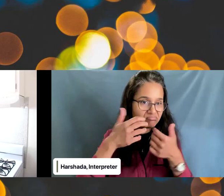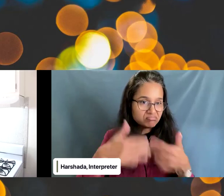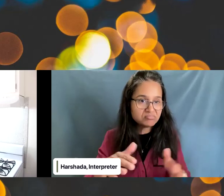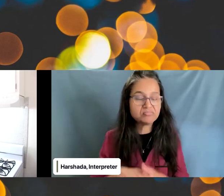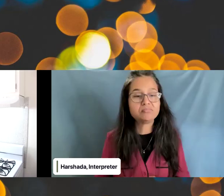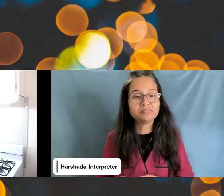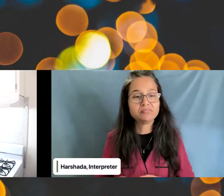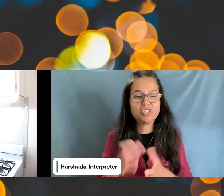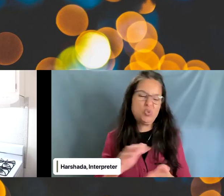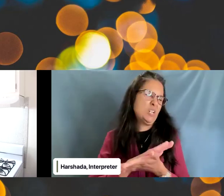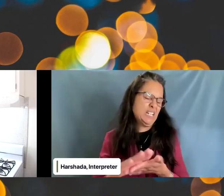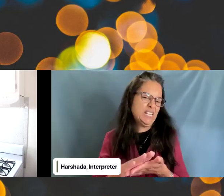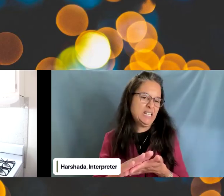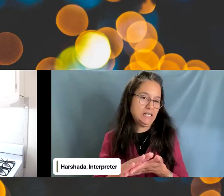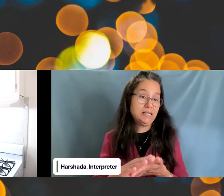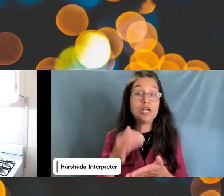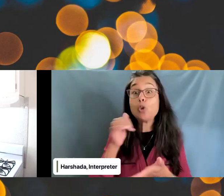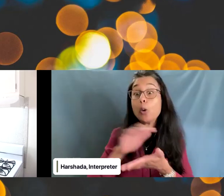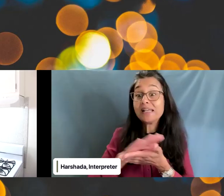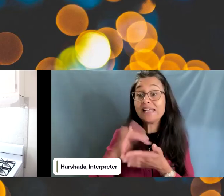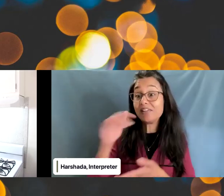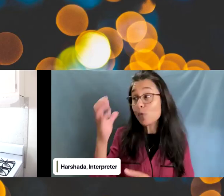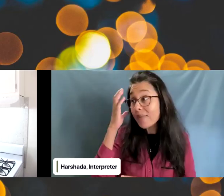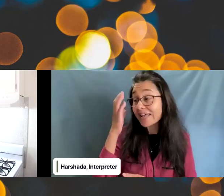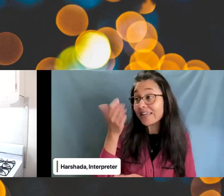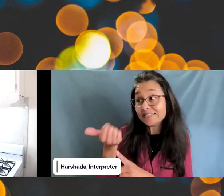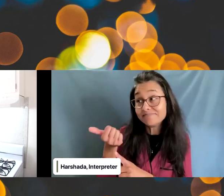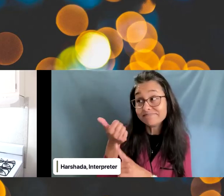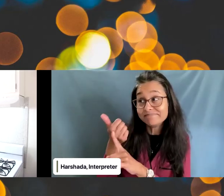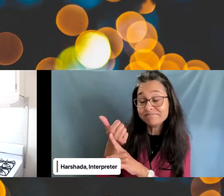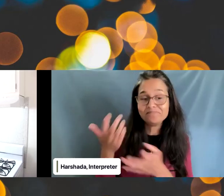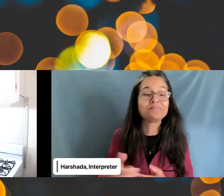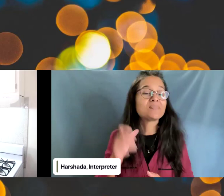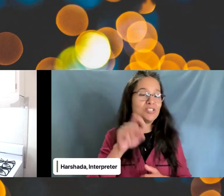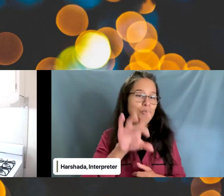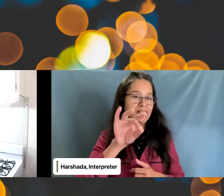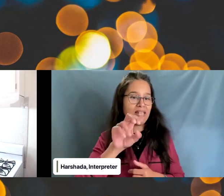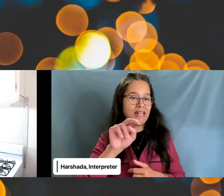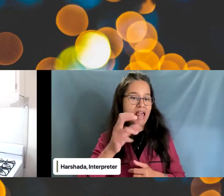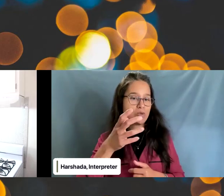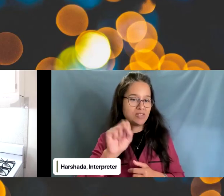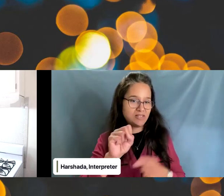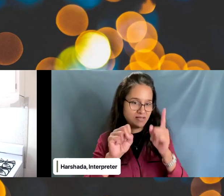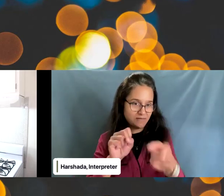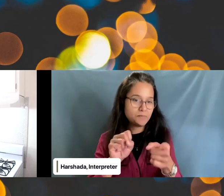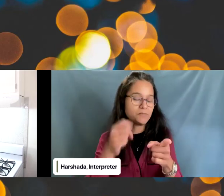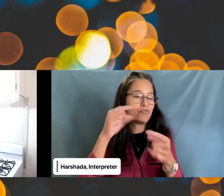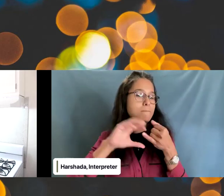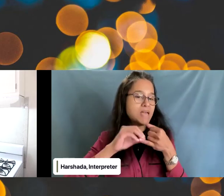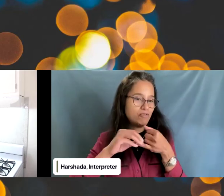hygienic, don't if you're a pirate. You're going to need 8 ounces of raspberries, which